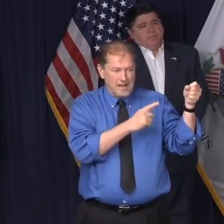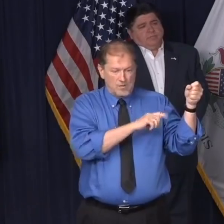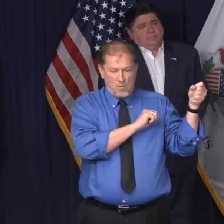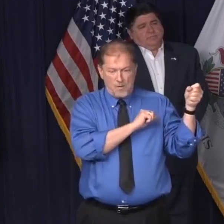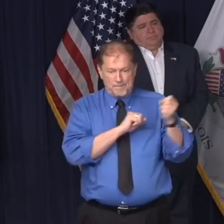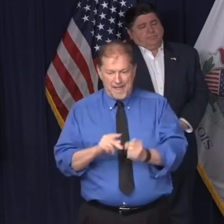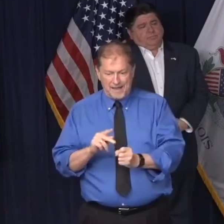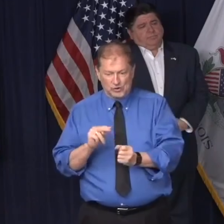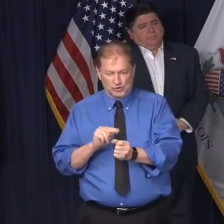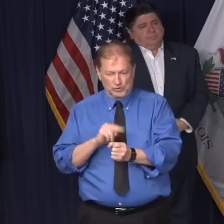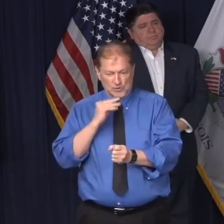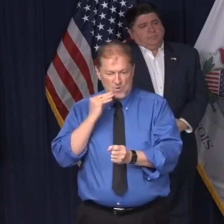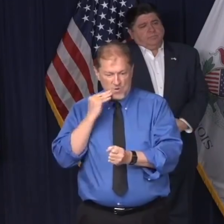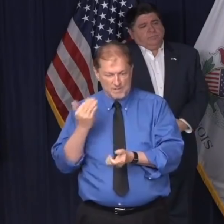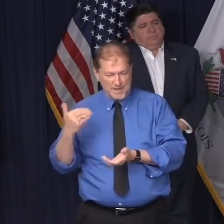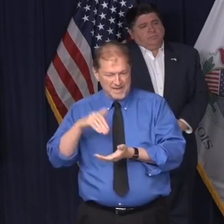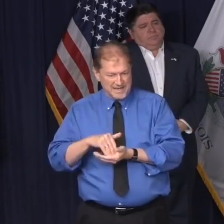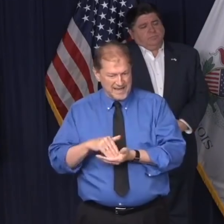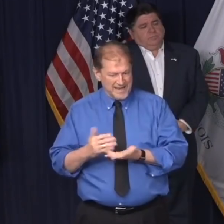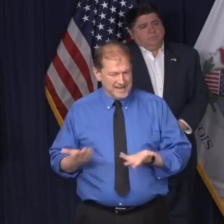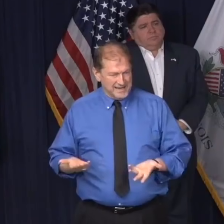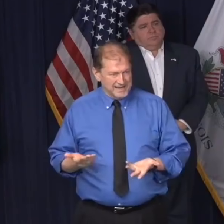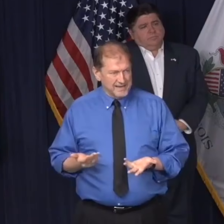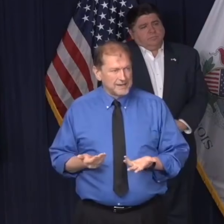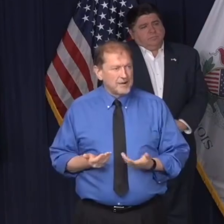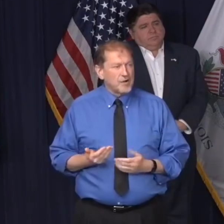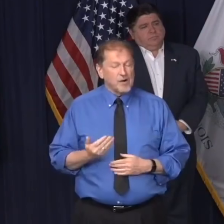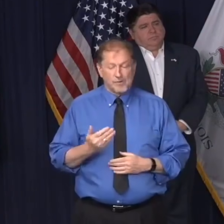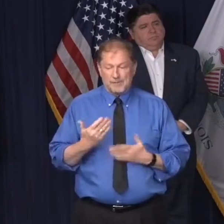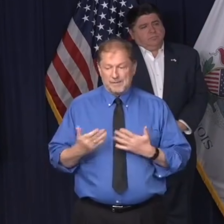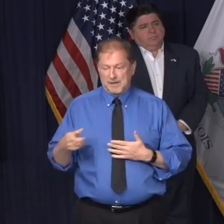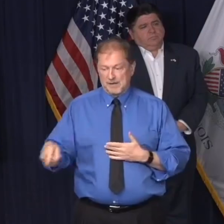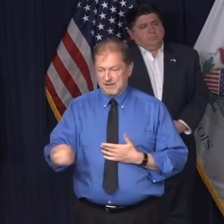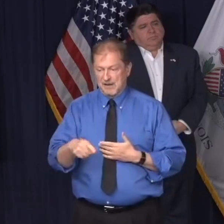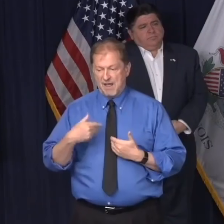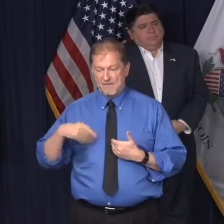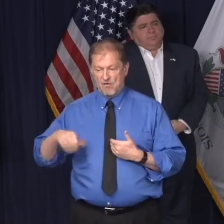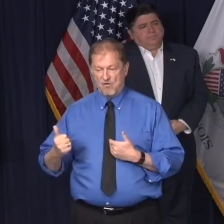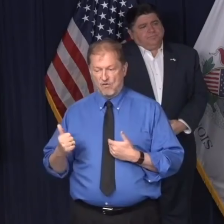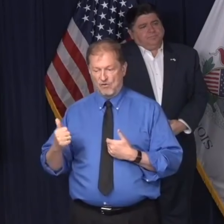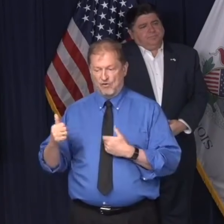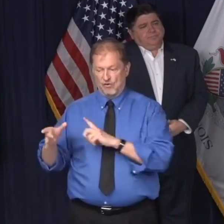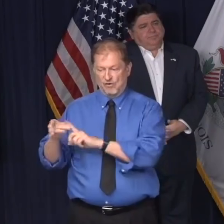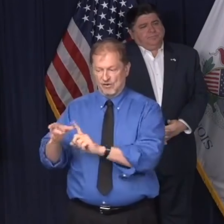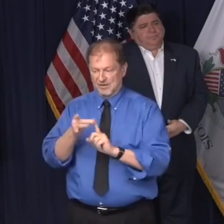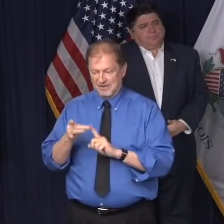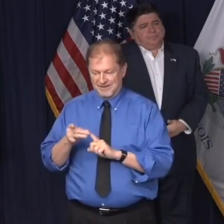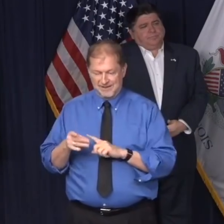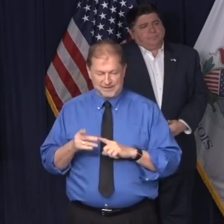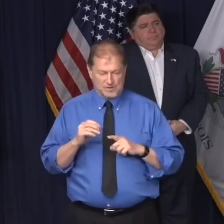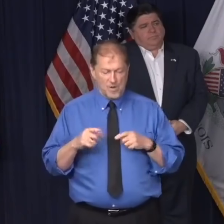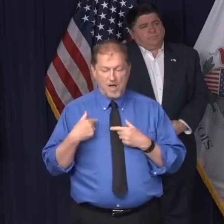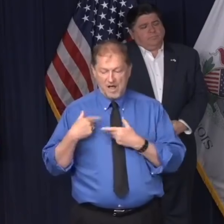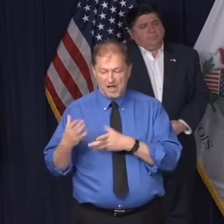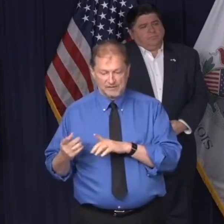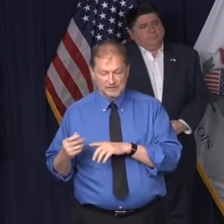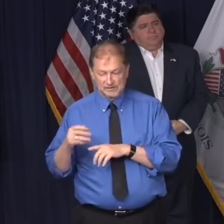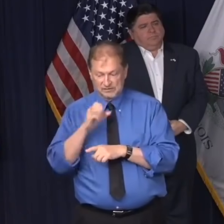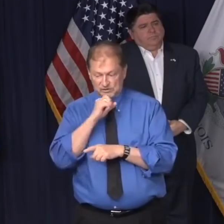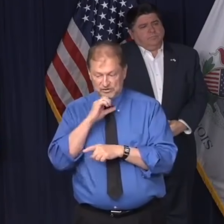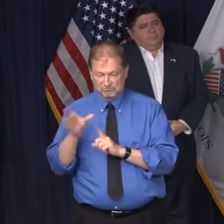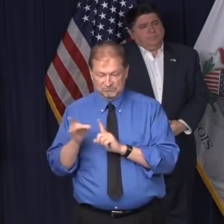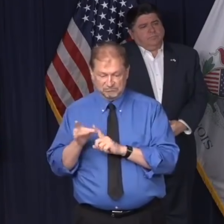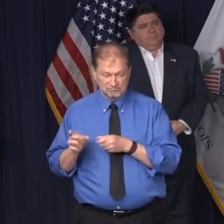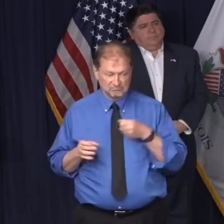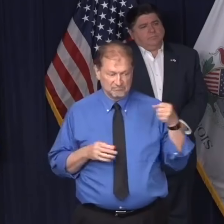those seniors to nursing homes where there's a current outbreak ongoing. What is the recommendation for these folks? Yeah, so we